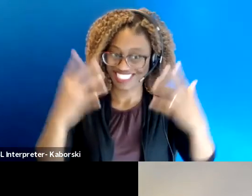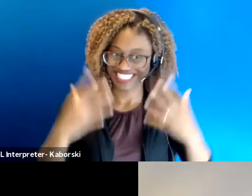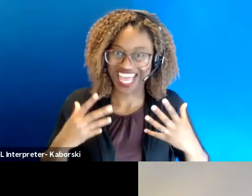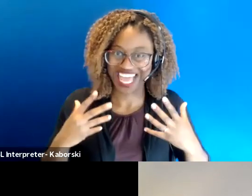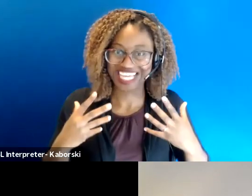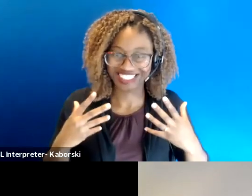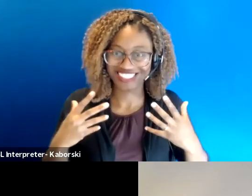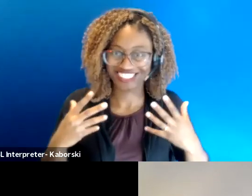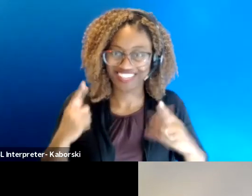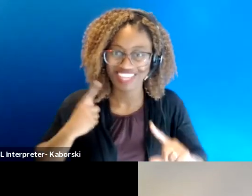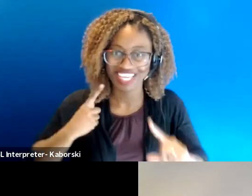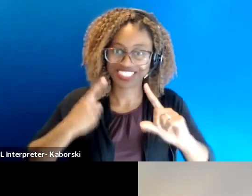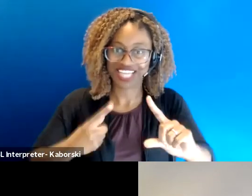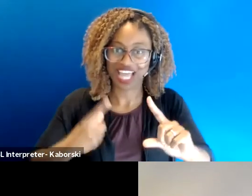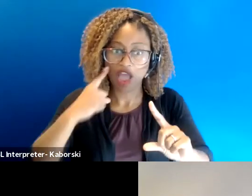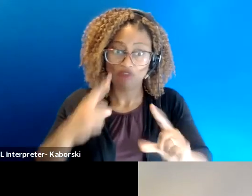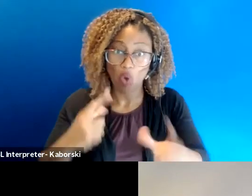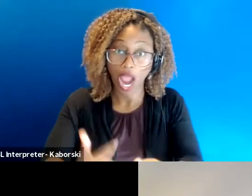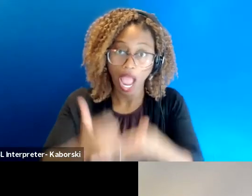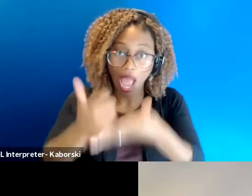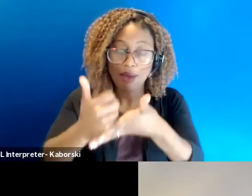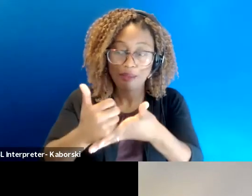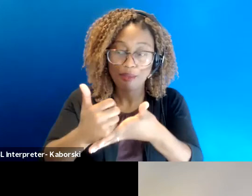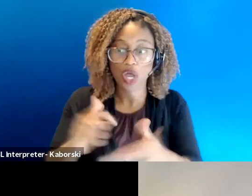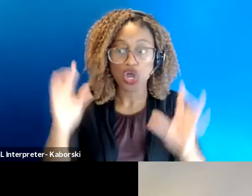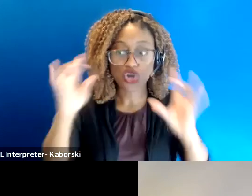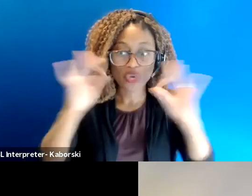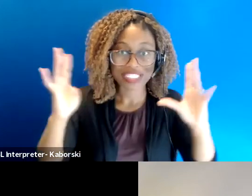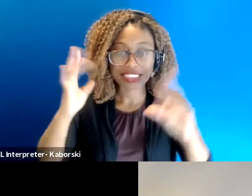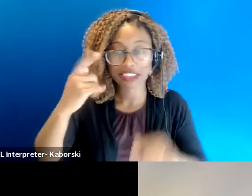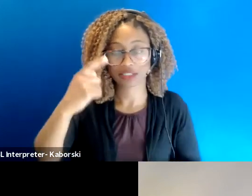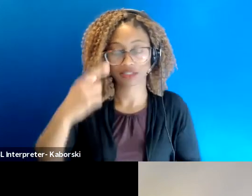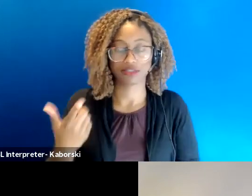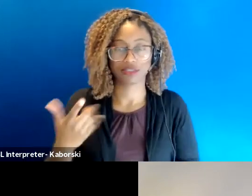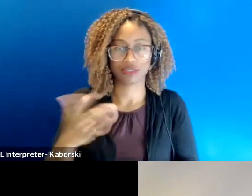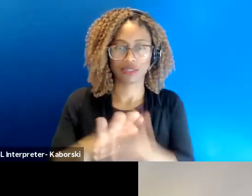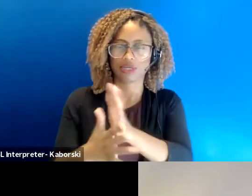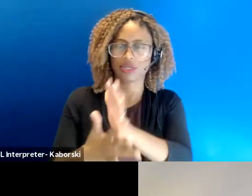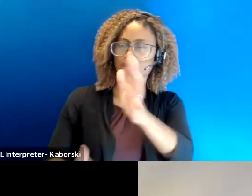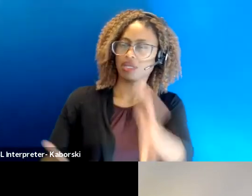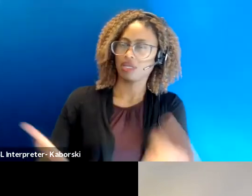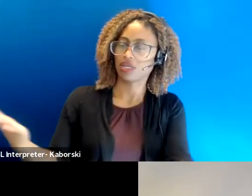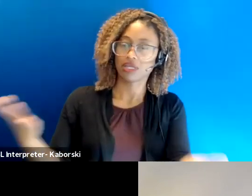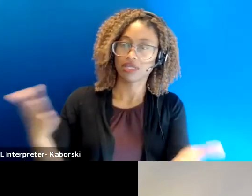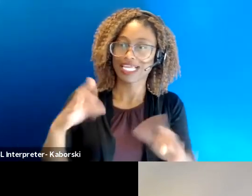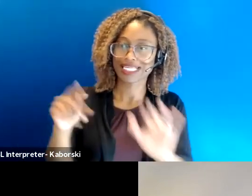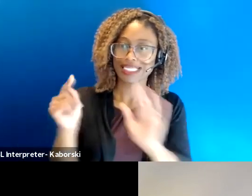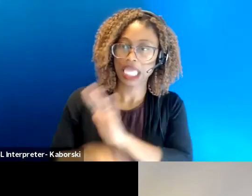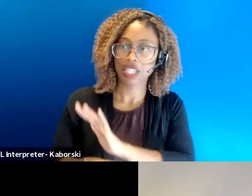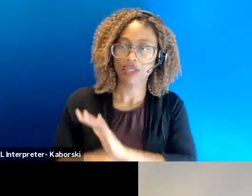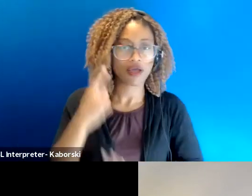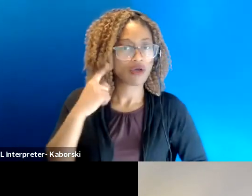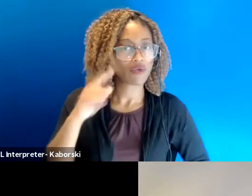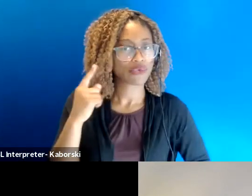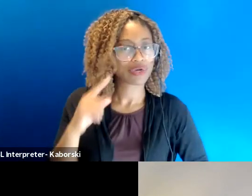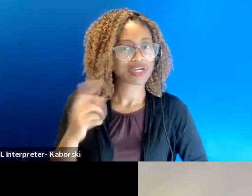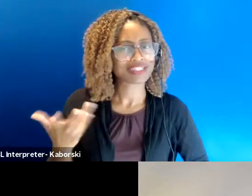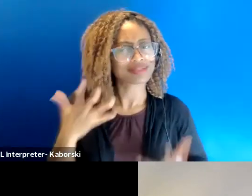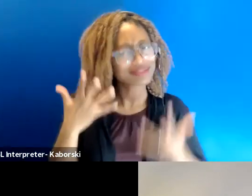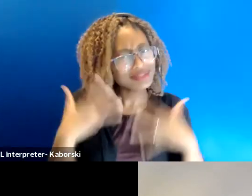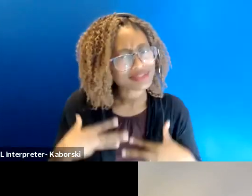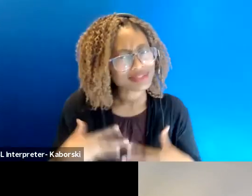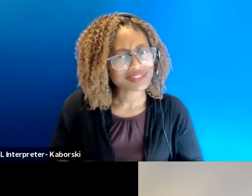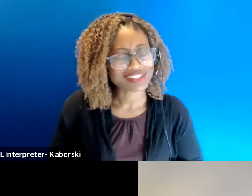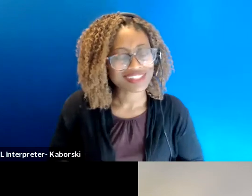the intent was for, to help mitigate a crisis, and it ended up a tragedy. So I think